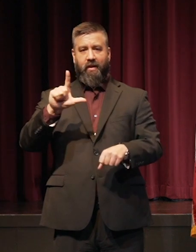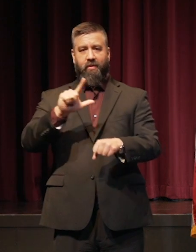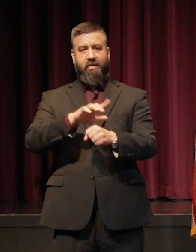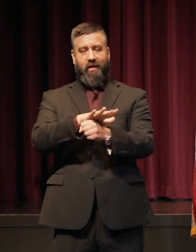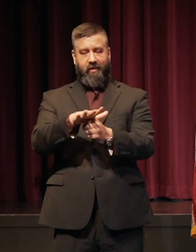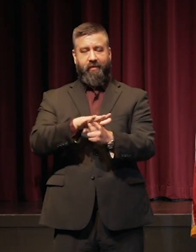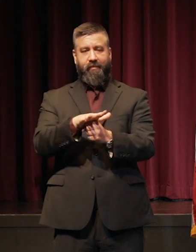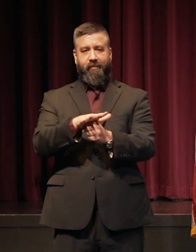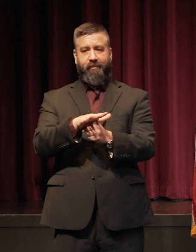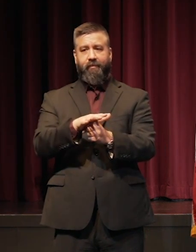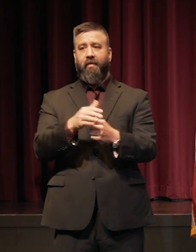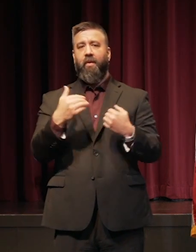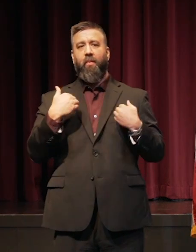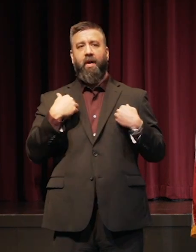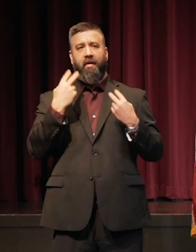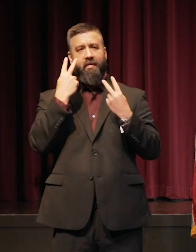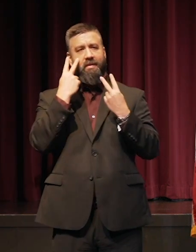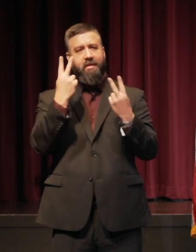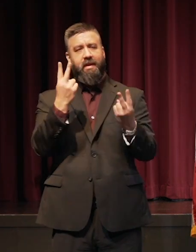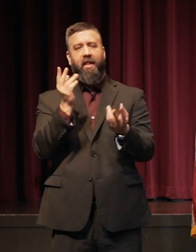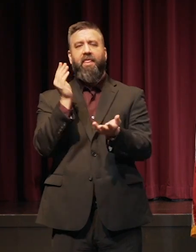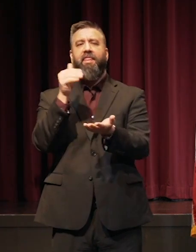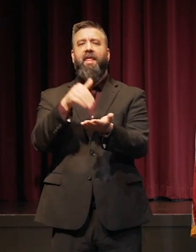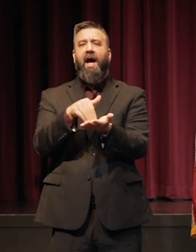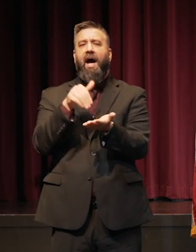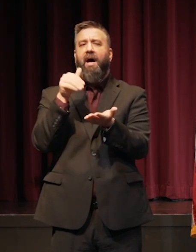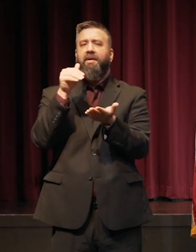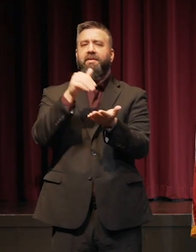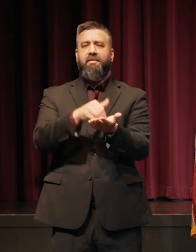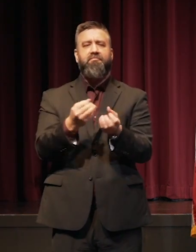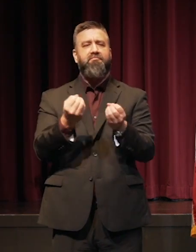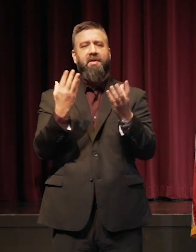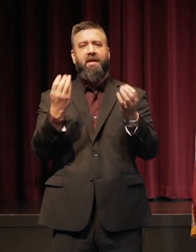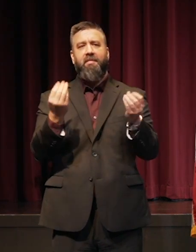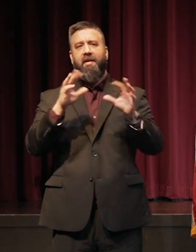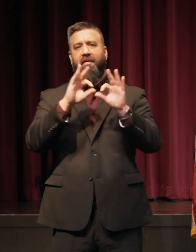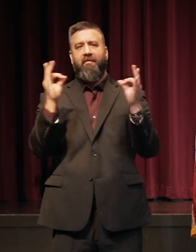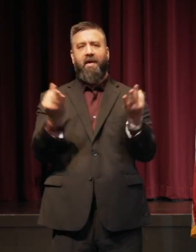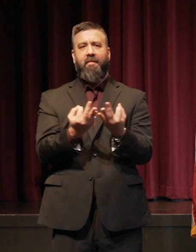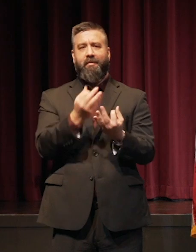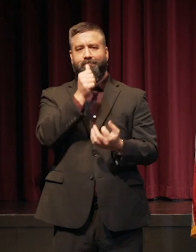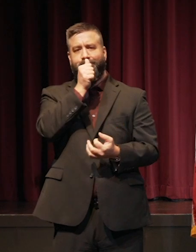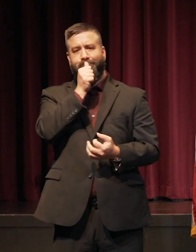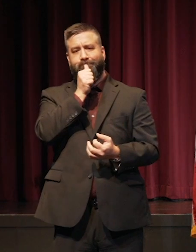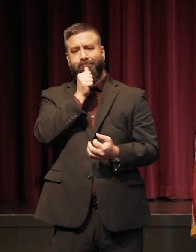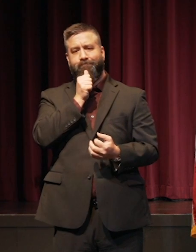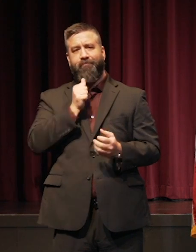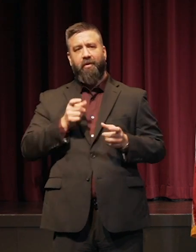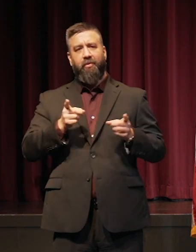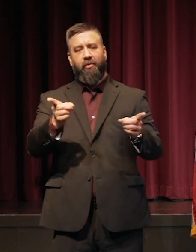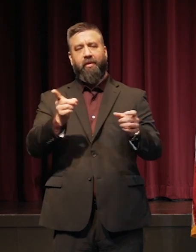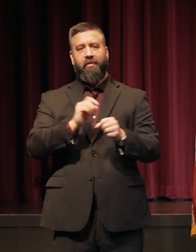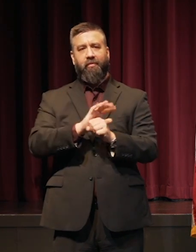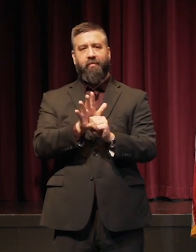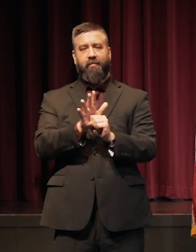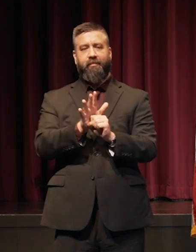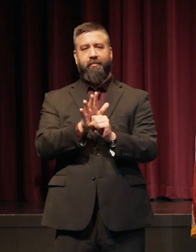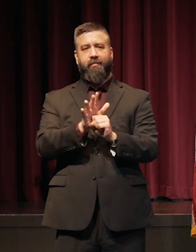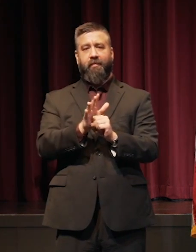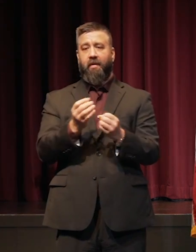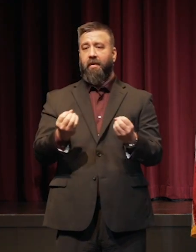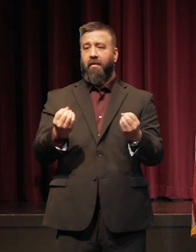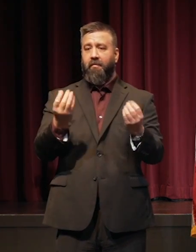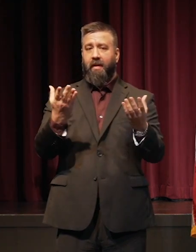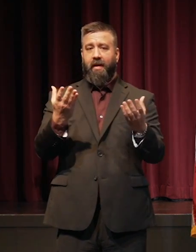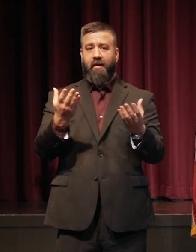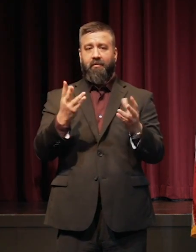County. We have seen thousands of families suffer during this pandemic. Many